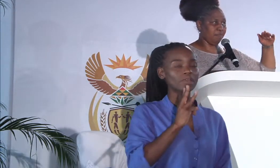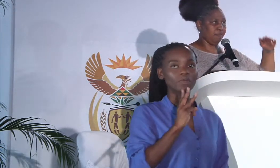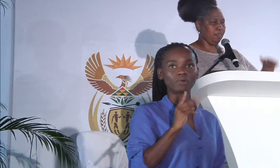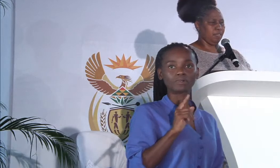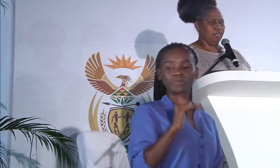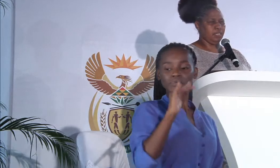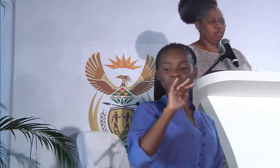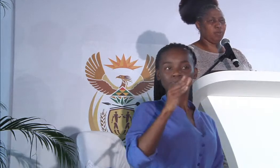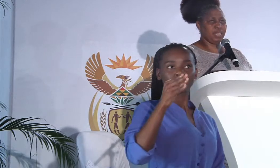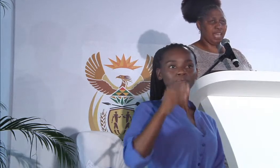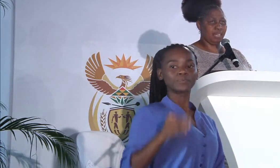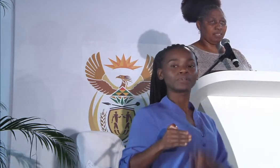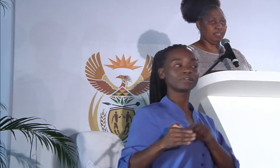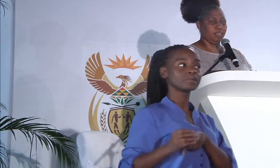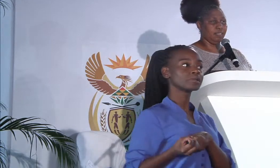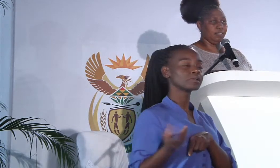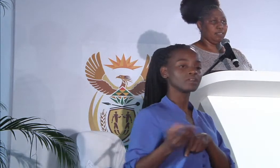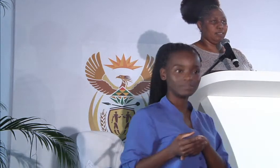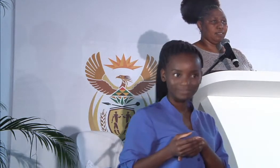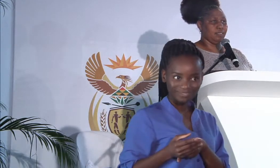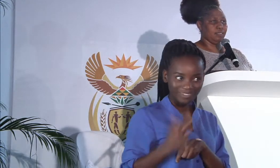half, they were there.